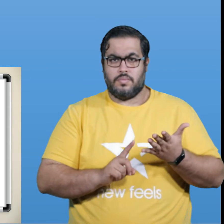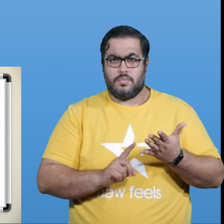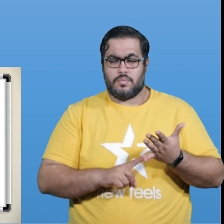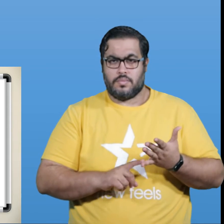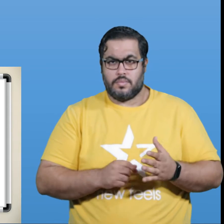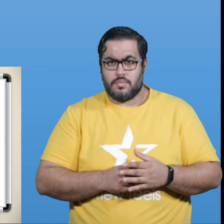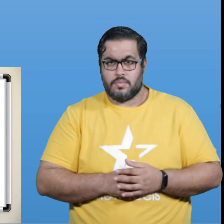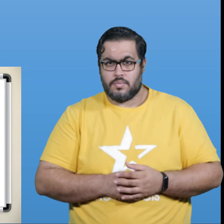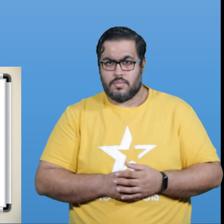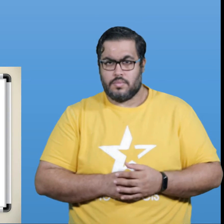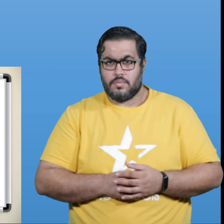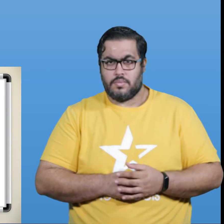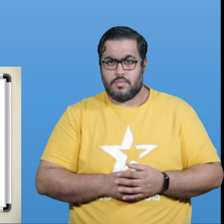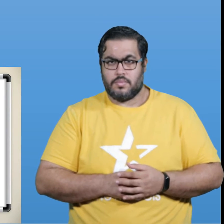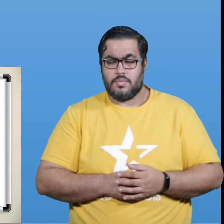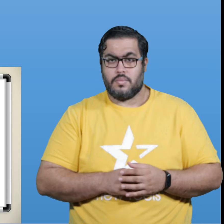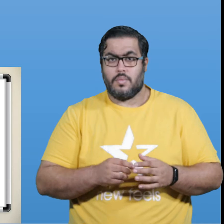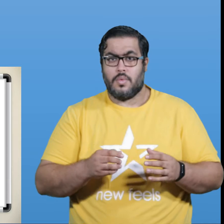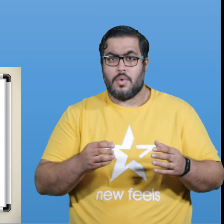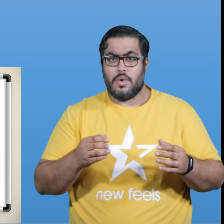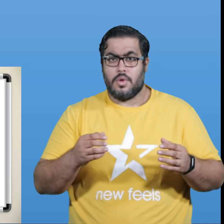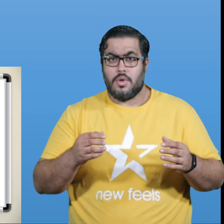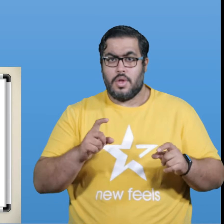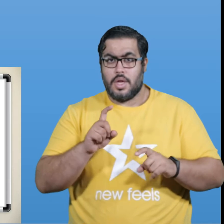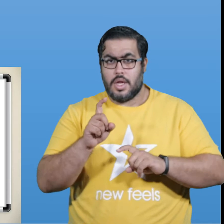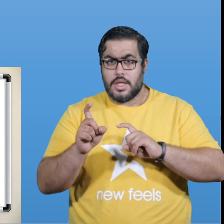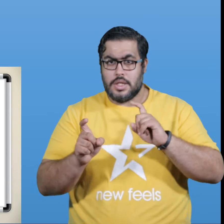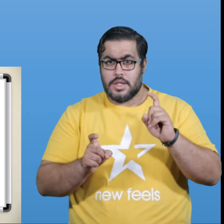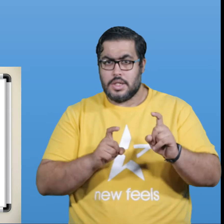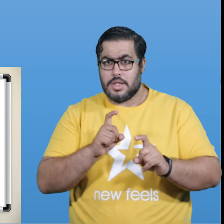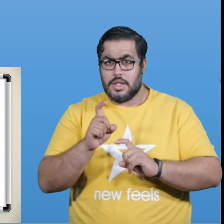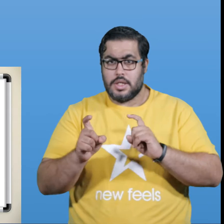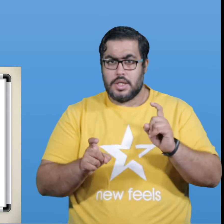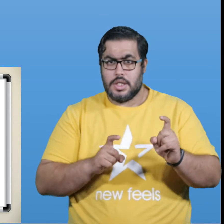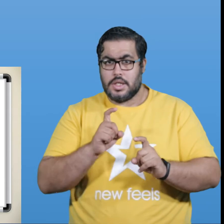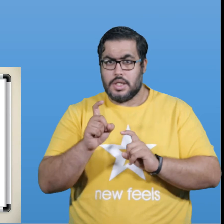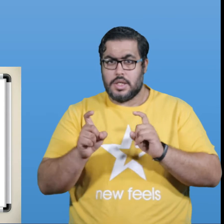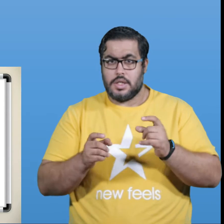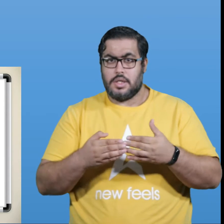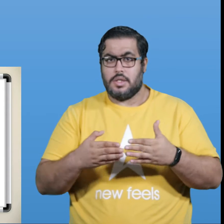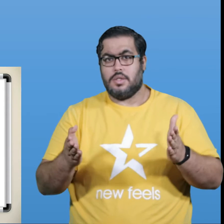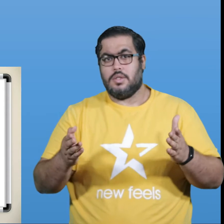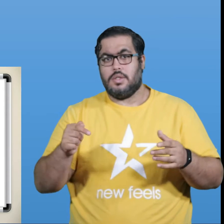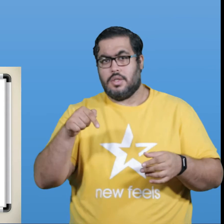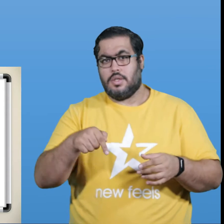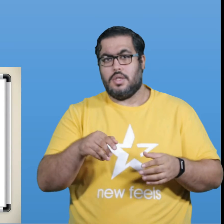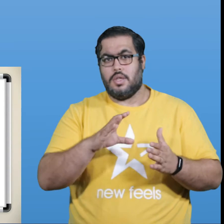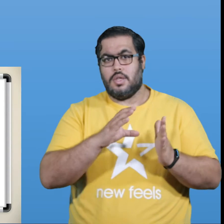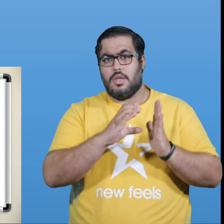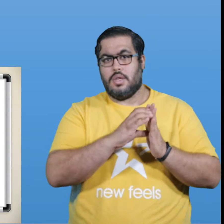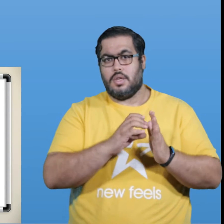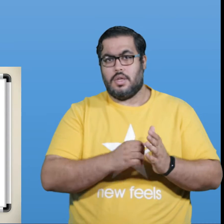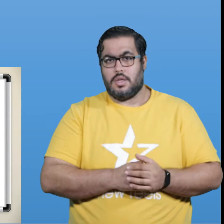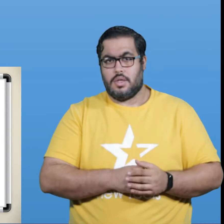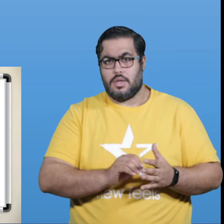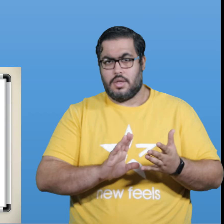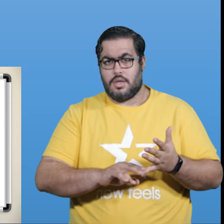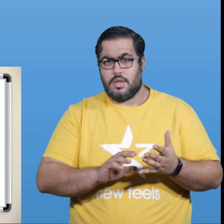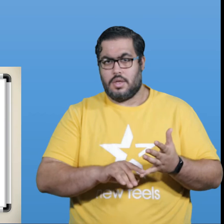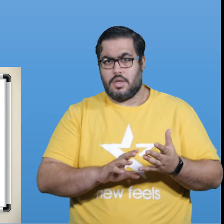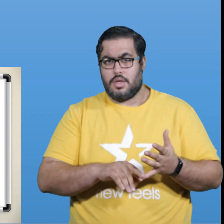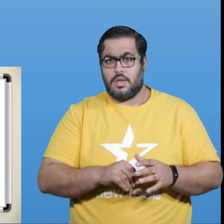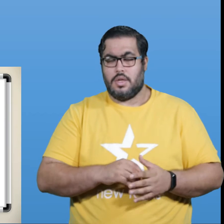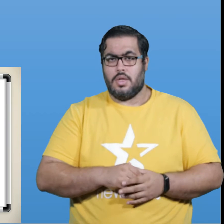some questions could be locating information. So we want to find the information from the passage itself. Finally, we have a